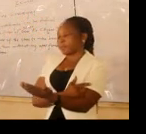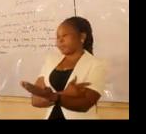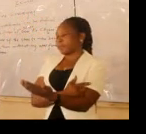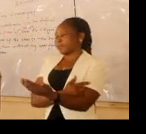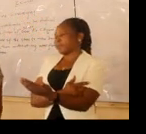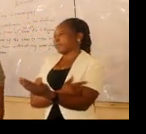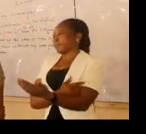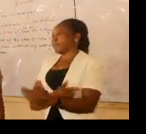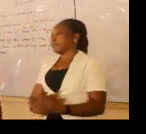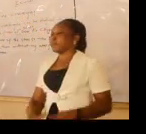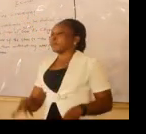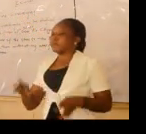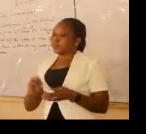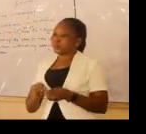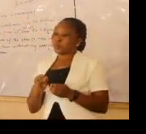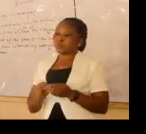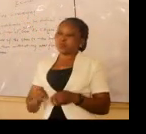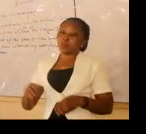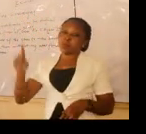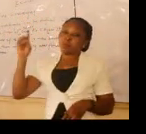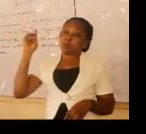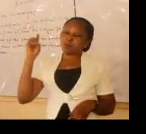sovereignty. Now, 1,